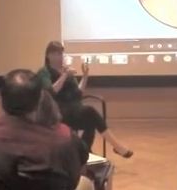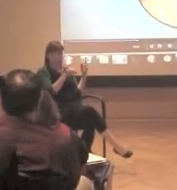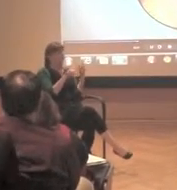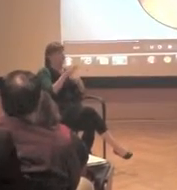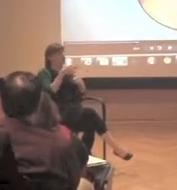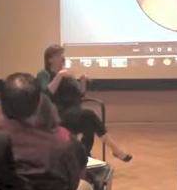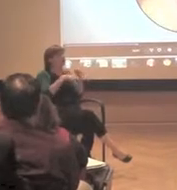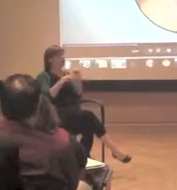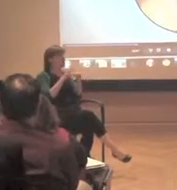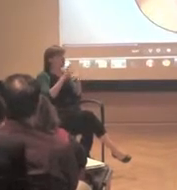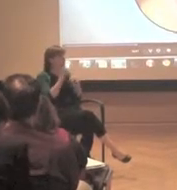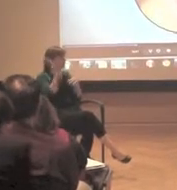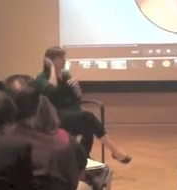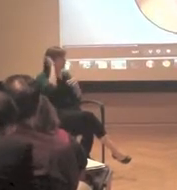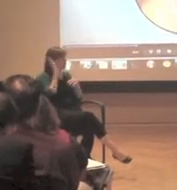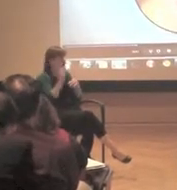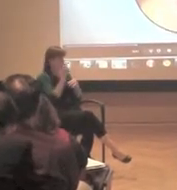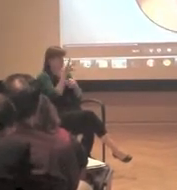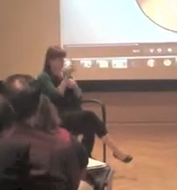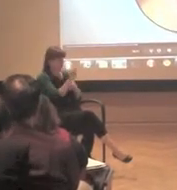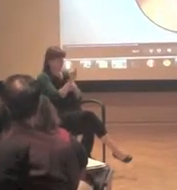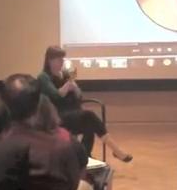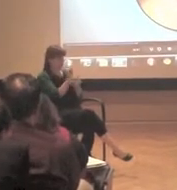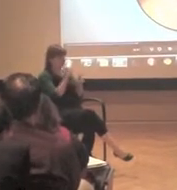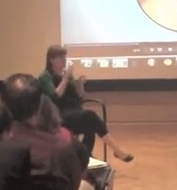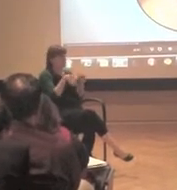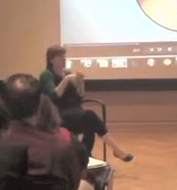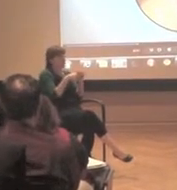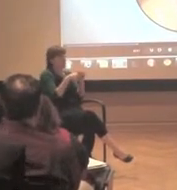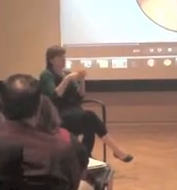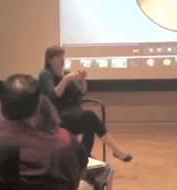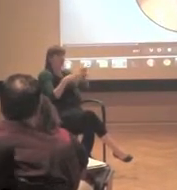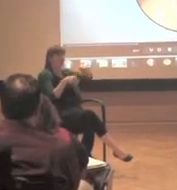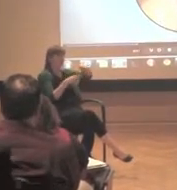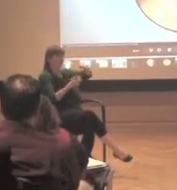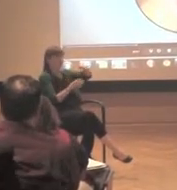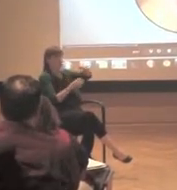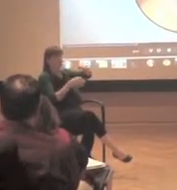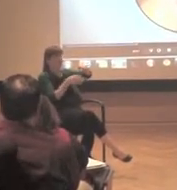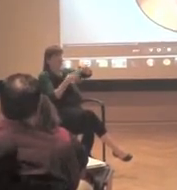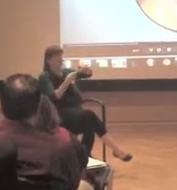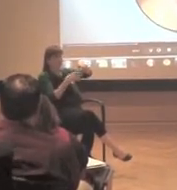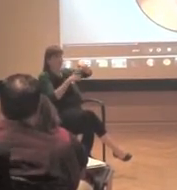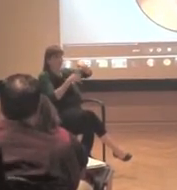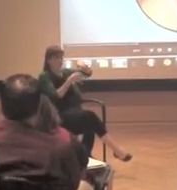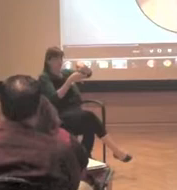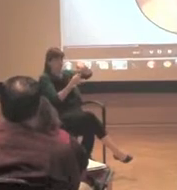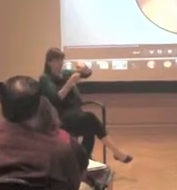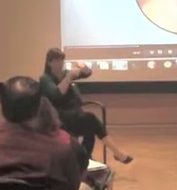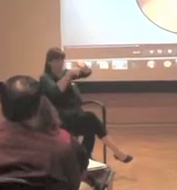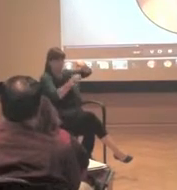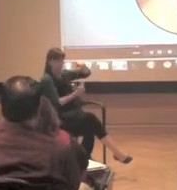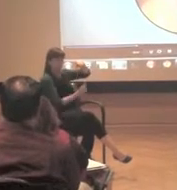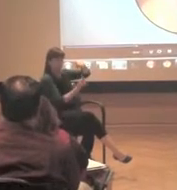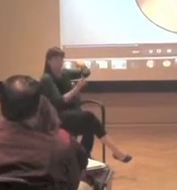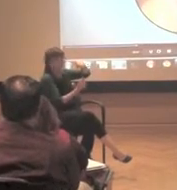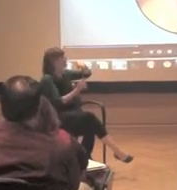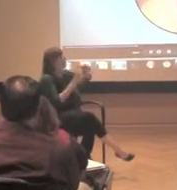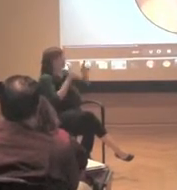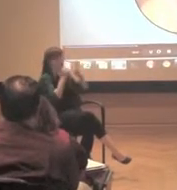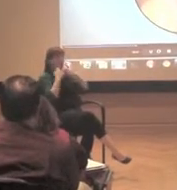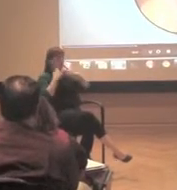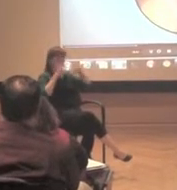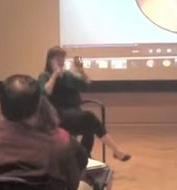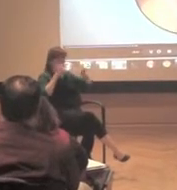hole at the bottom of the brain and then get the flow to go through the bottom of the brain. Works great for certain types of